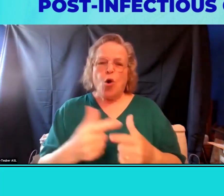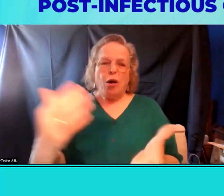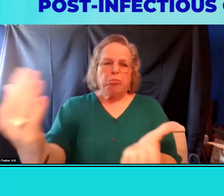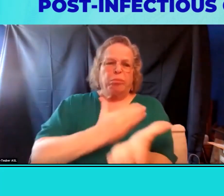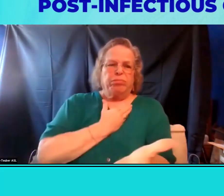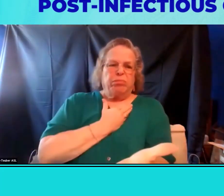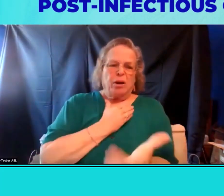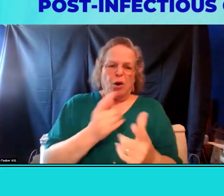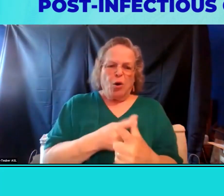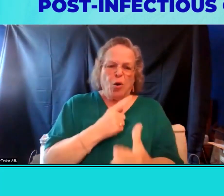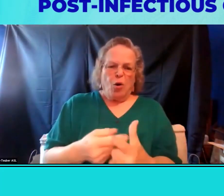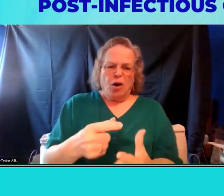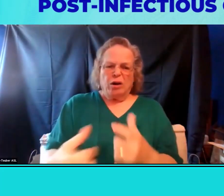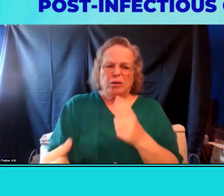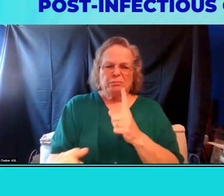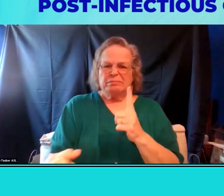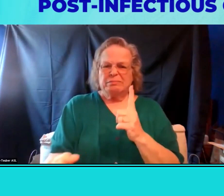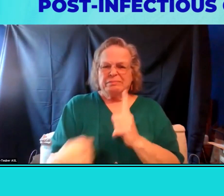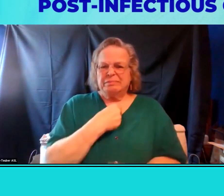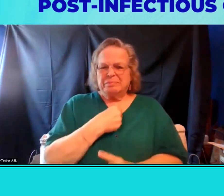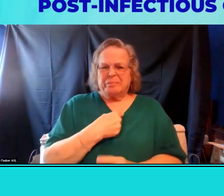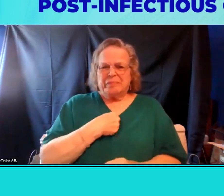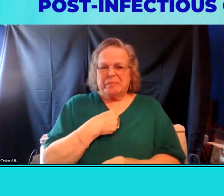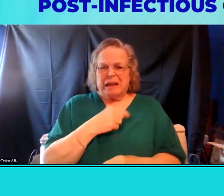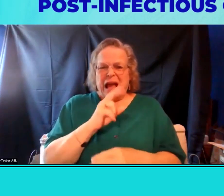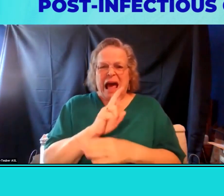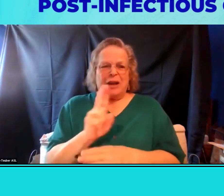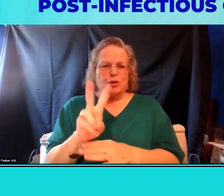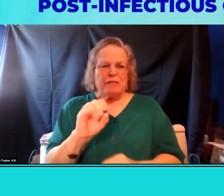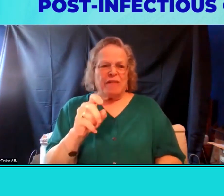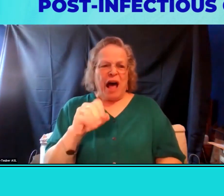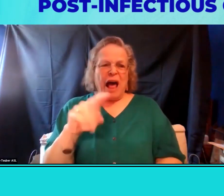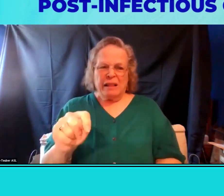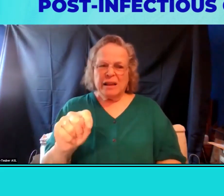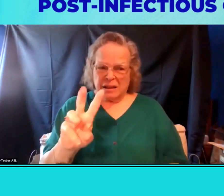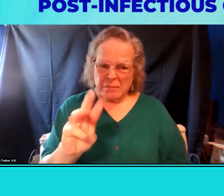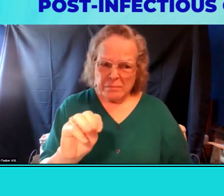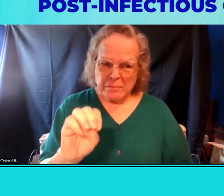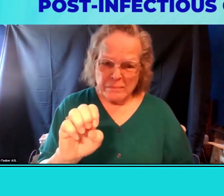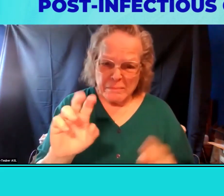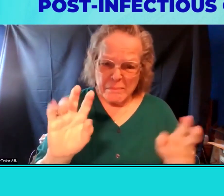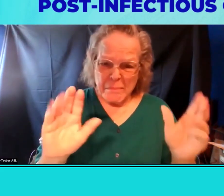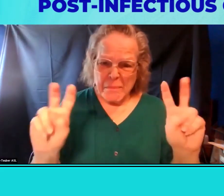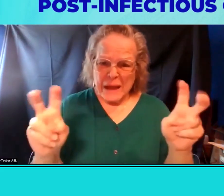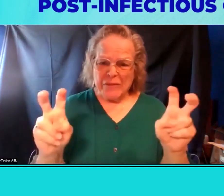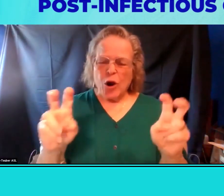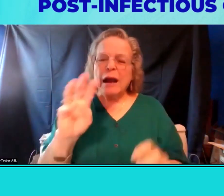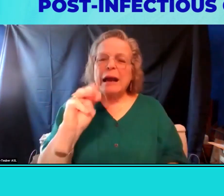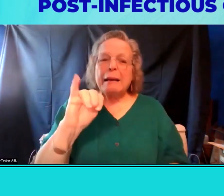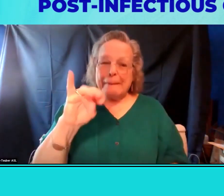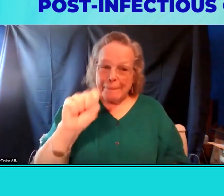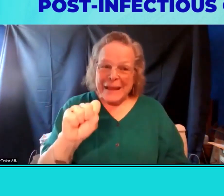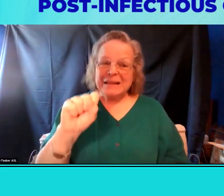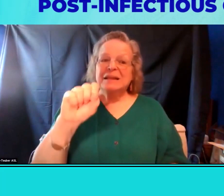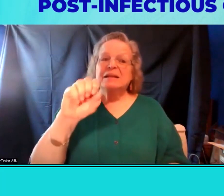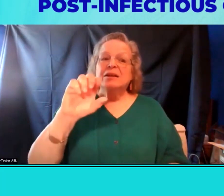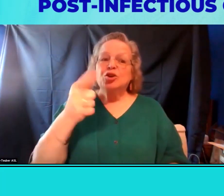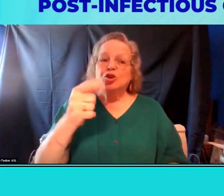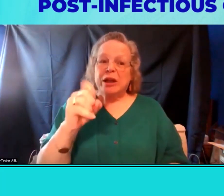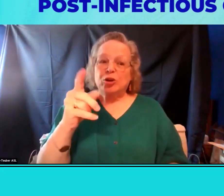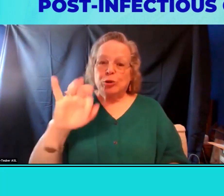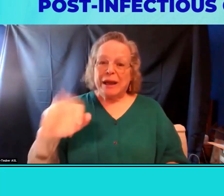violence. And I use a violent metaphor intentionally. Misgendering hurts, and